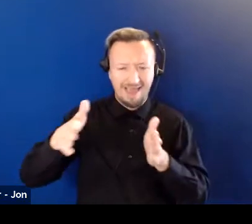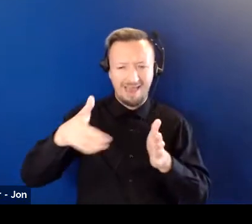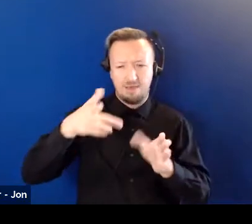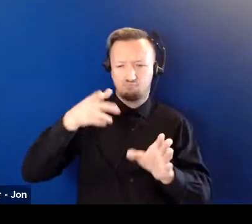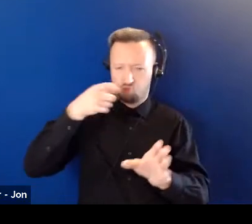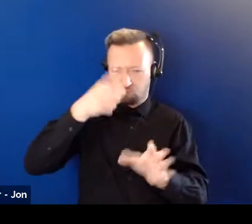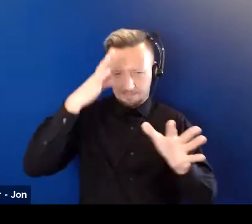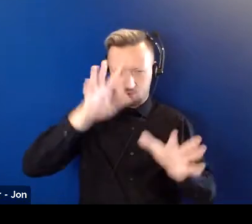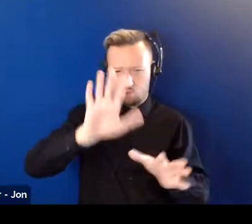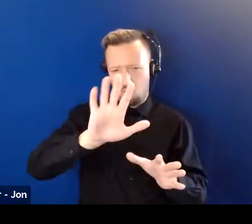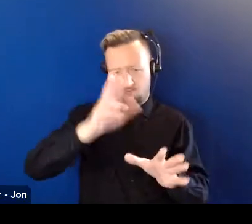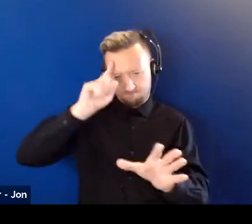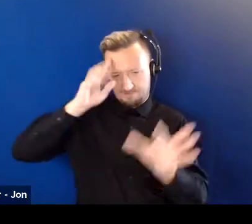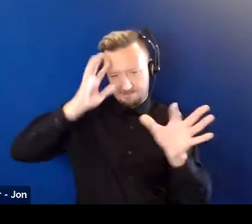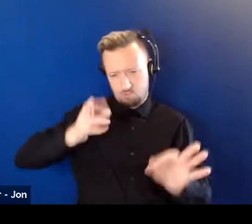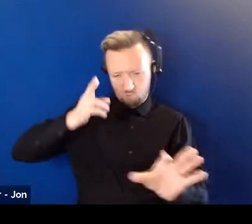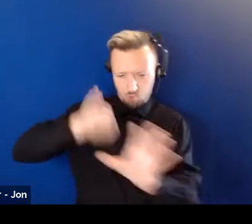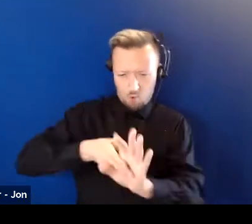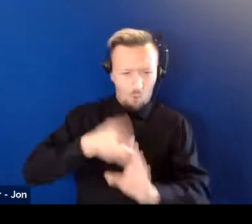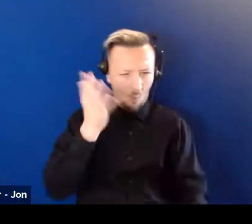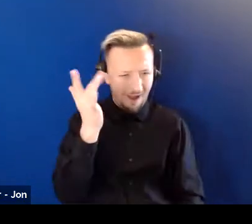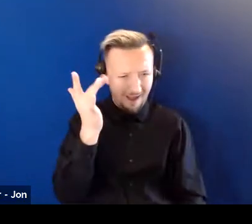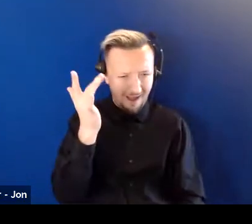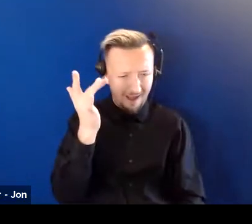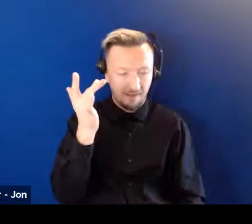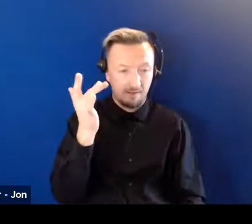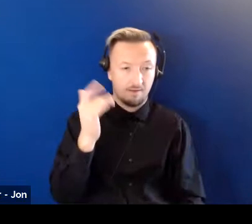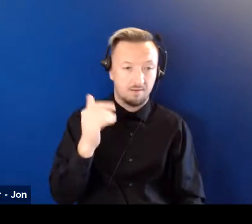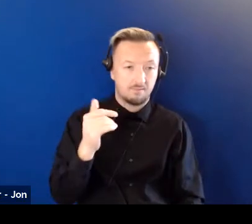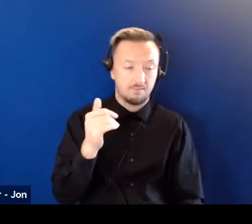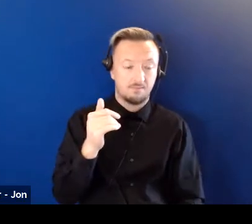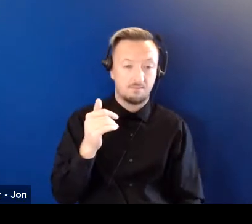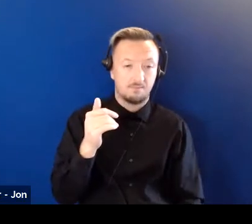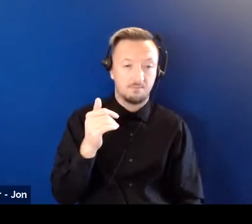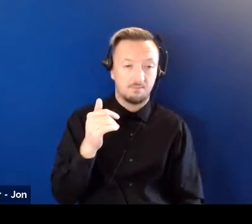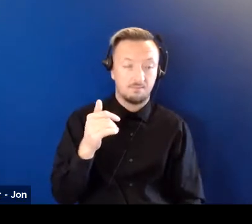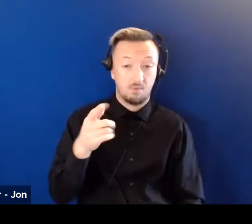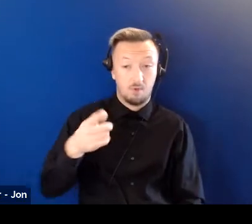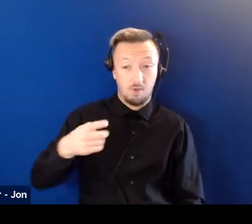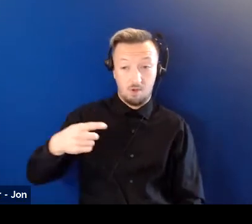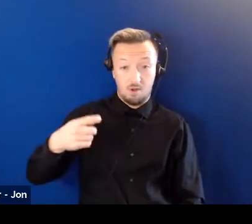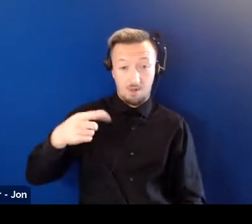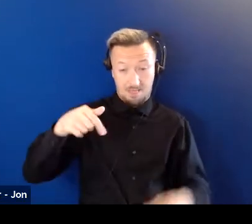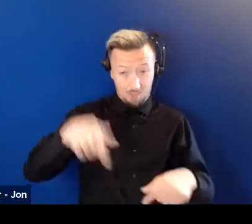planning process? And I probably should have said this from the beginning. It's not like we got together for one meeting. We